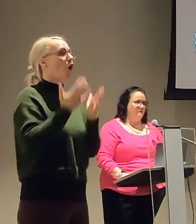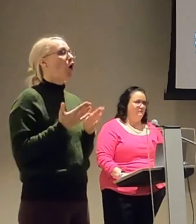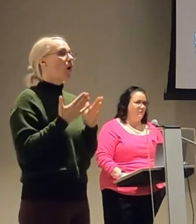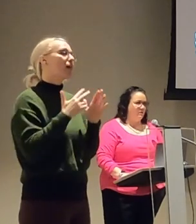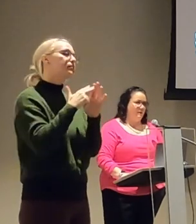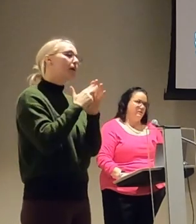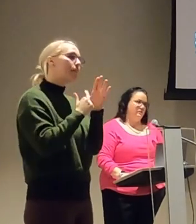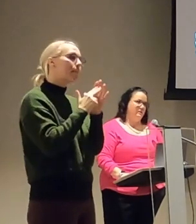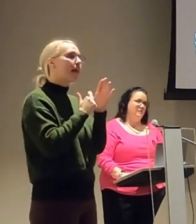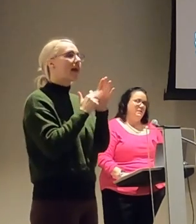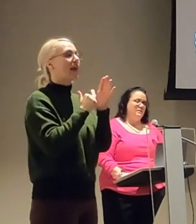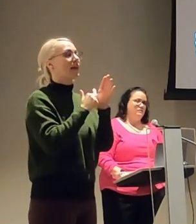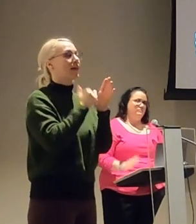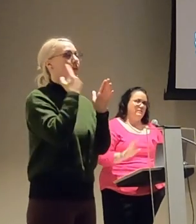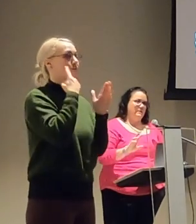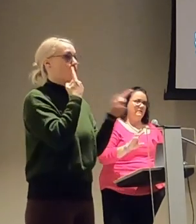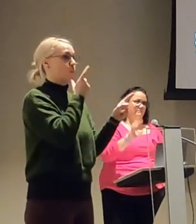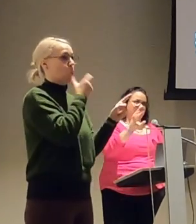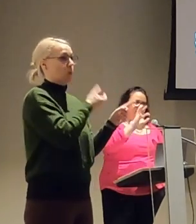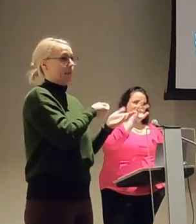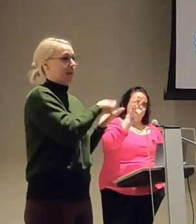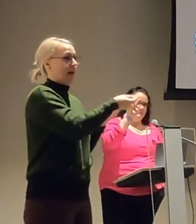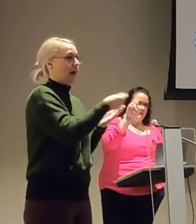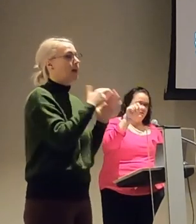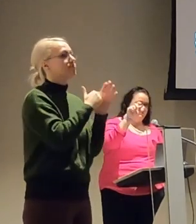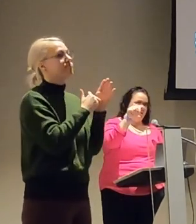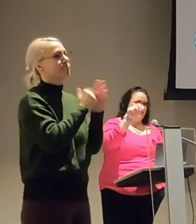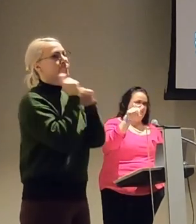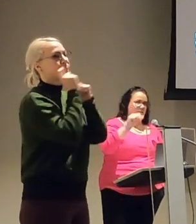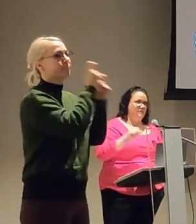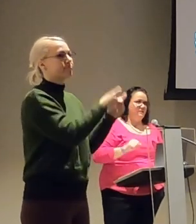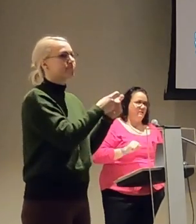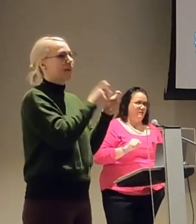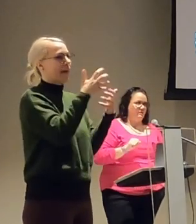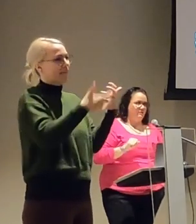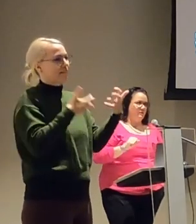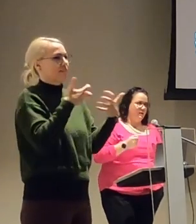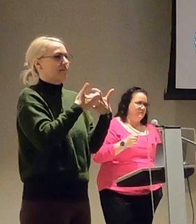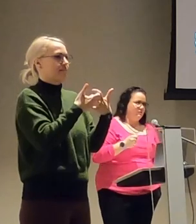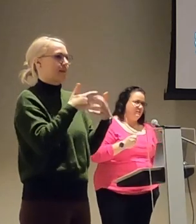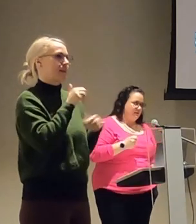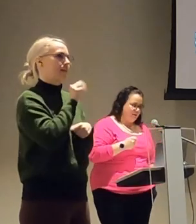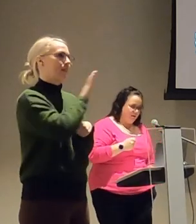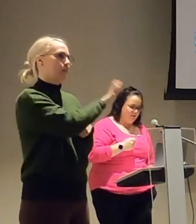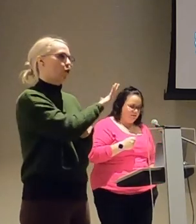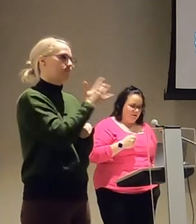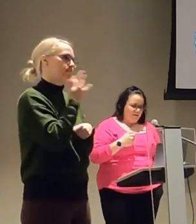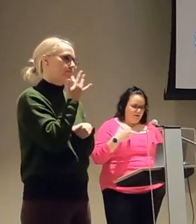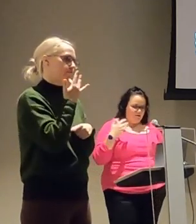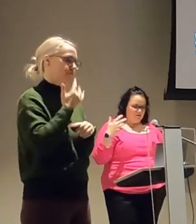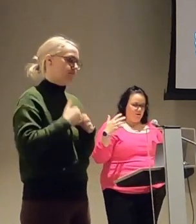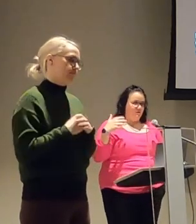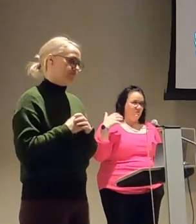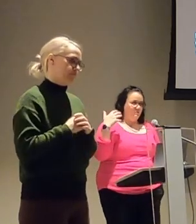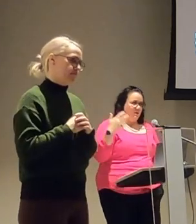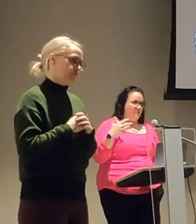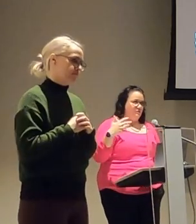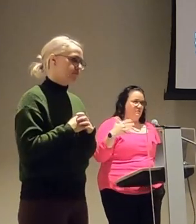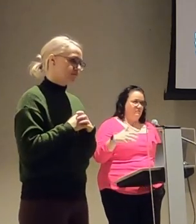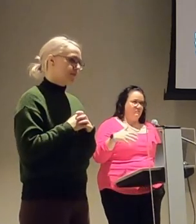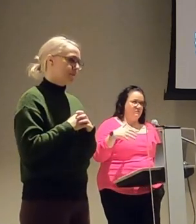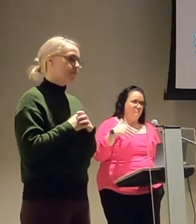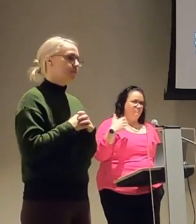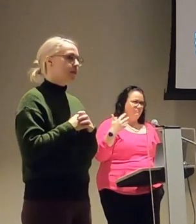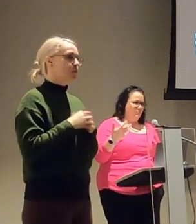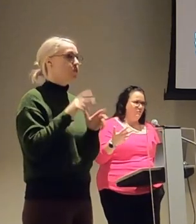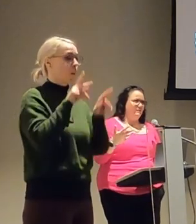painting something for a patron to really kind of fine-tune it into their likes or dislikes. And so the